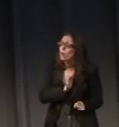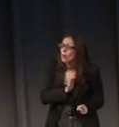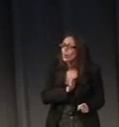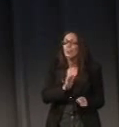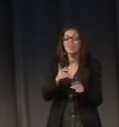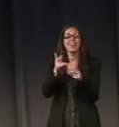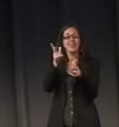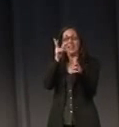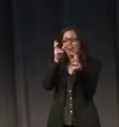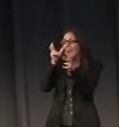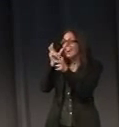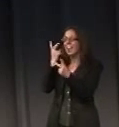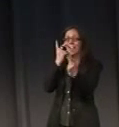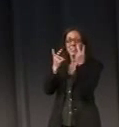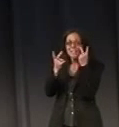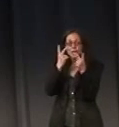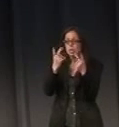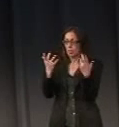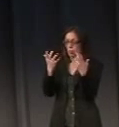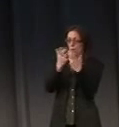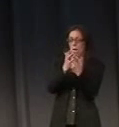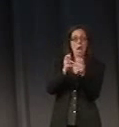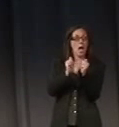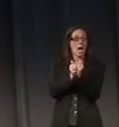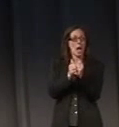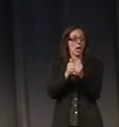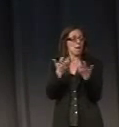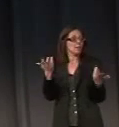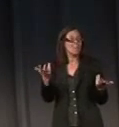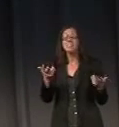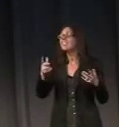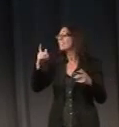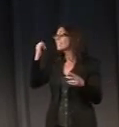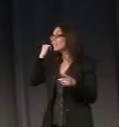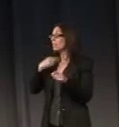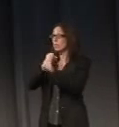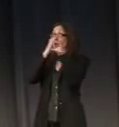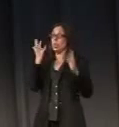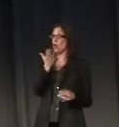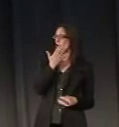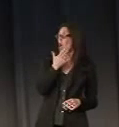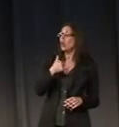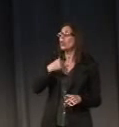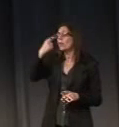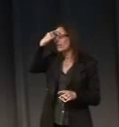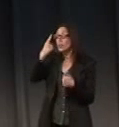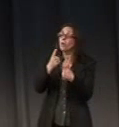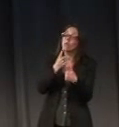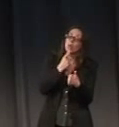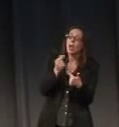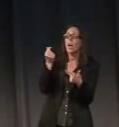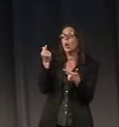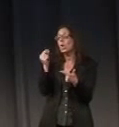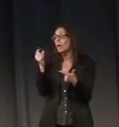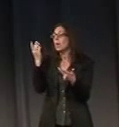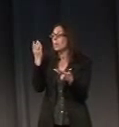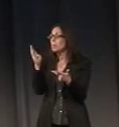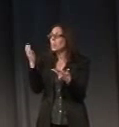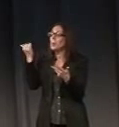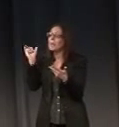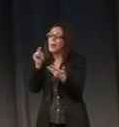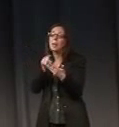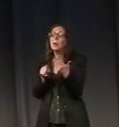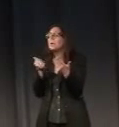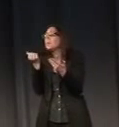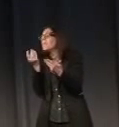where that comes from. When we think of color, we think of red, green, blue, yellow, and maybe a few others. And somehow it's